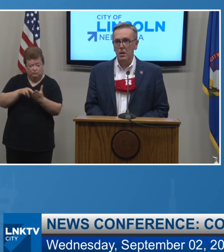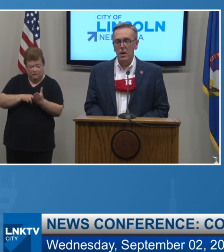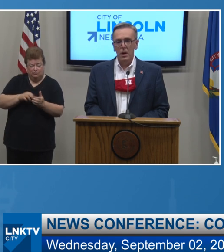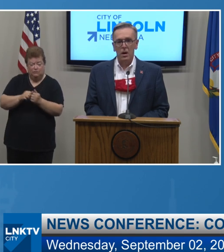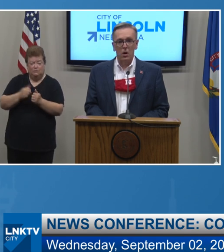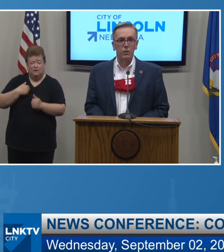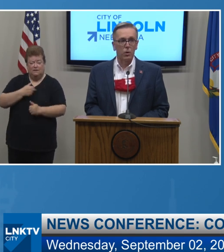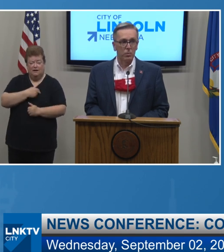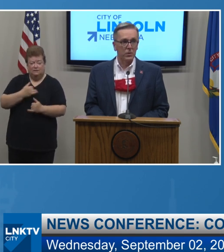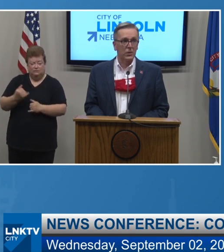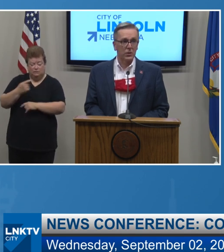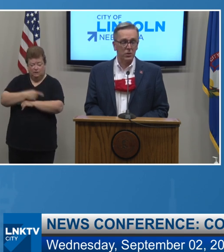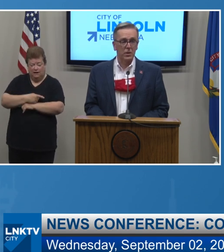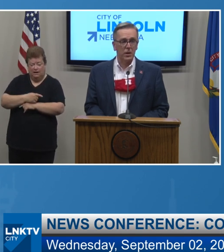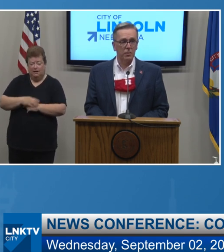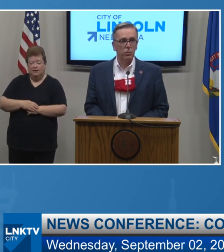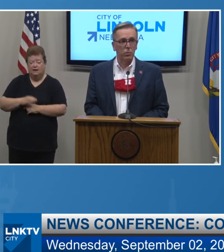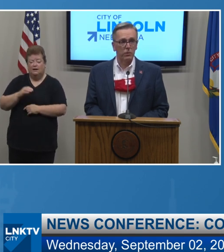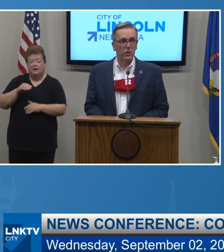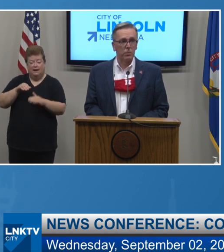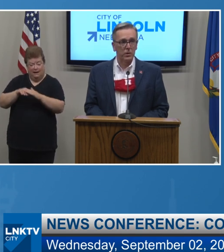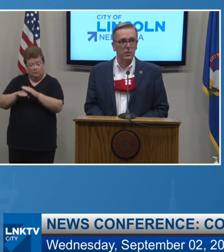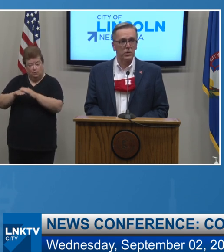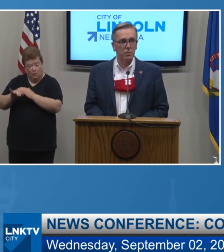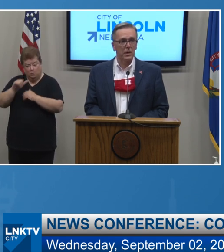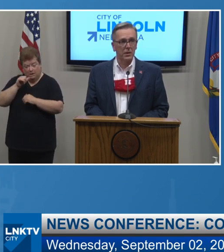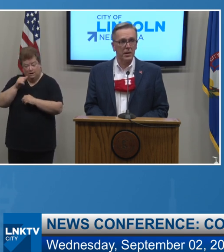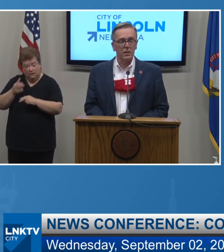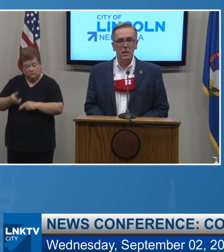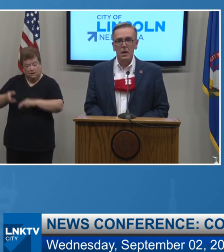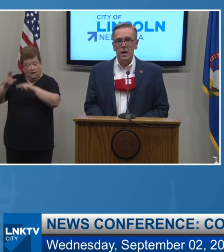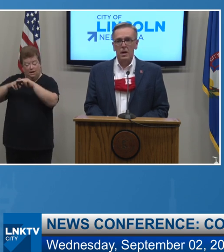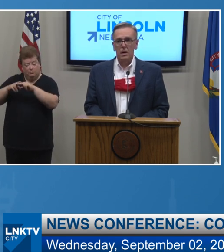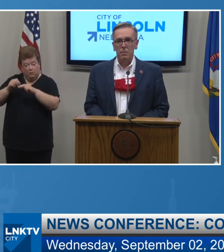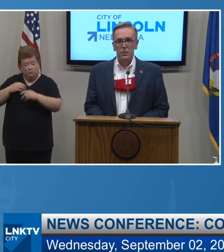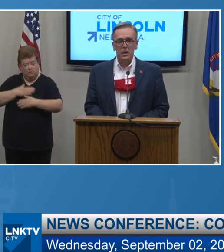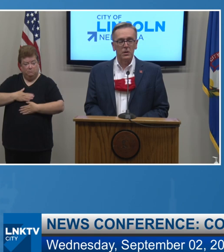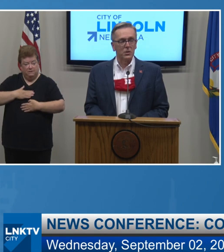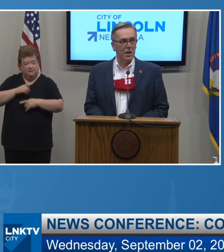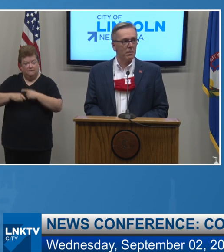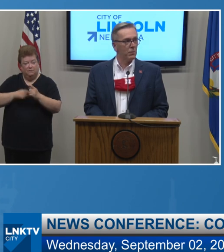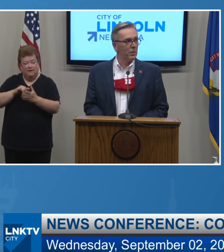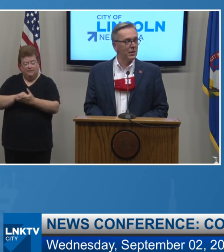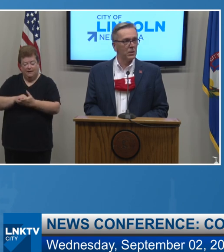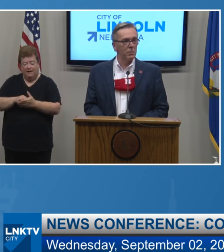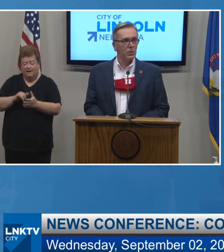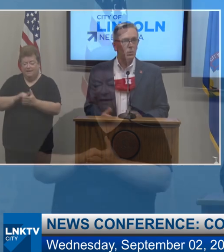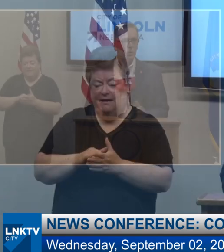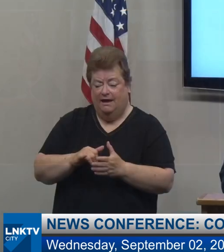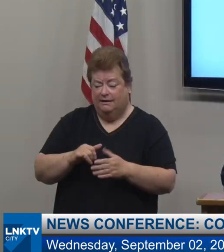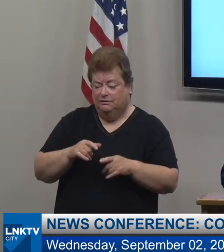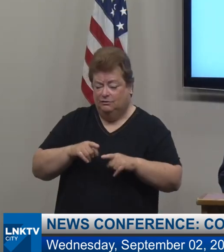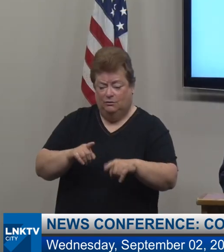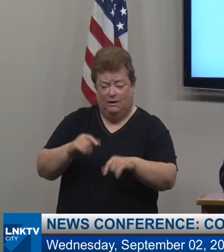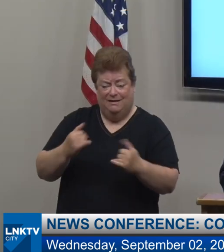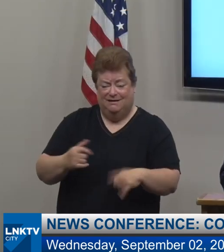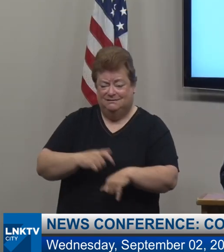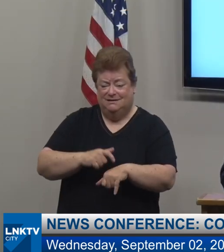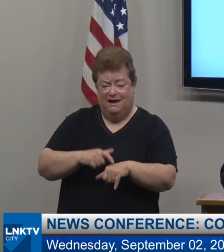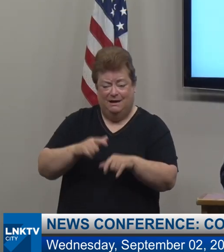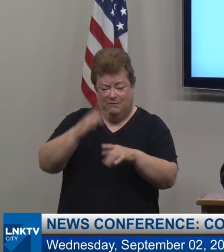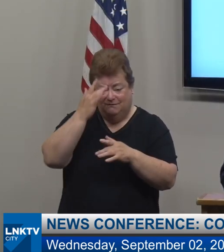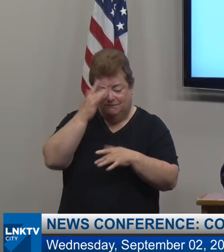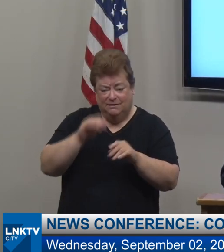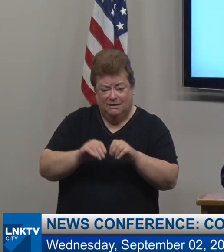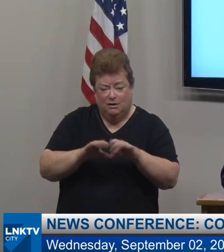today. Our enrollment is actually up. We're very pleased about that. That in a time of a pandemic, we have